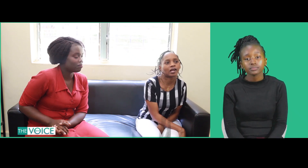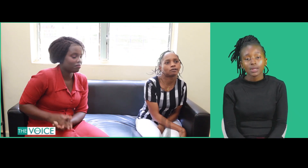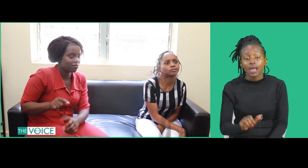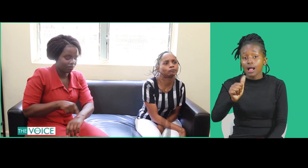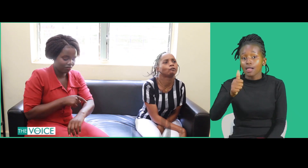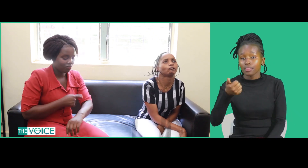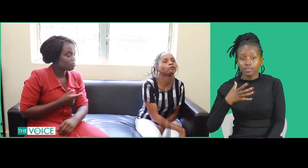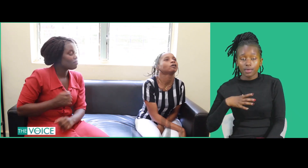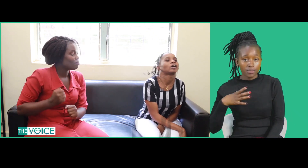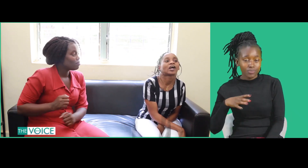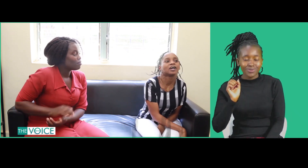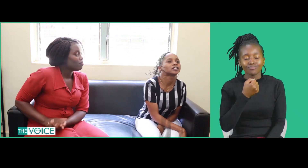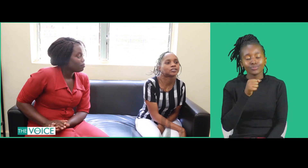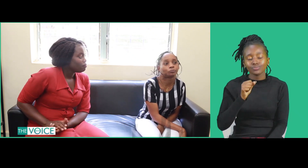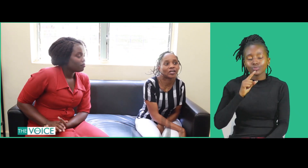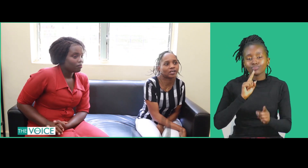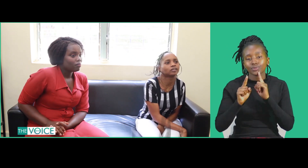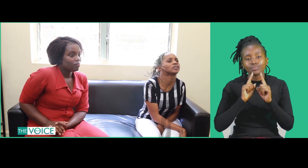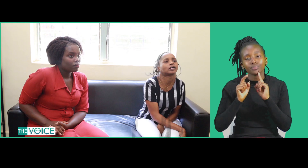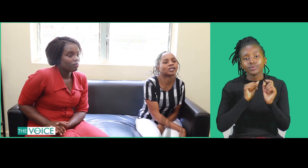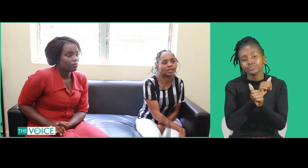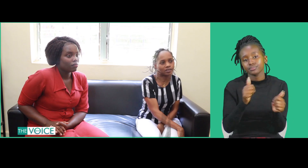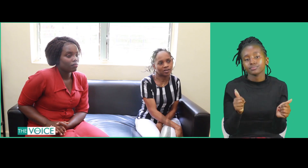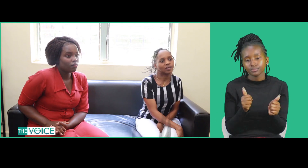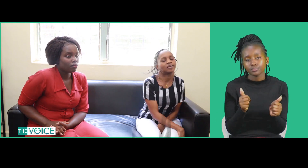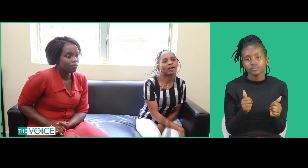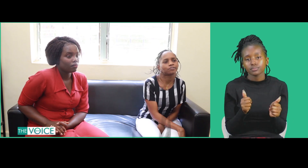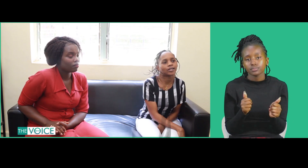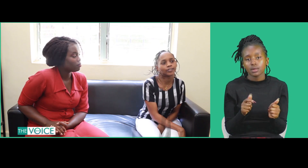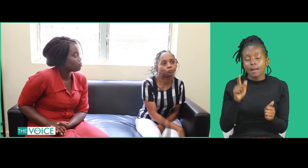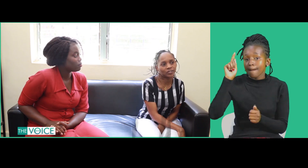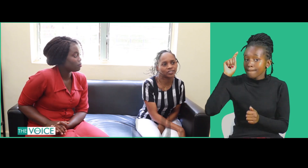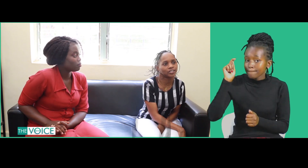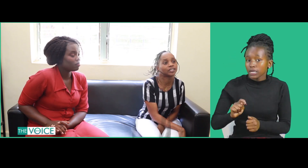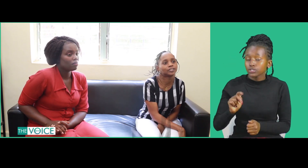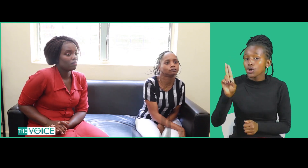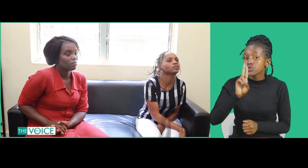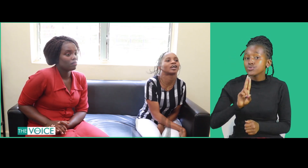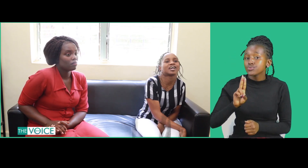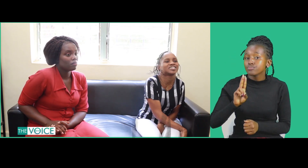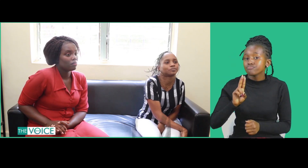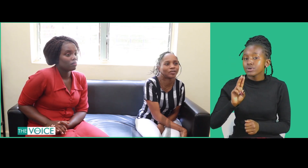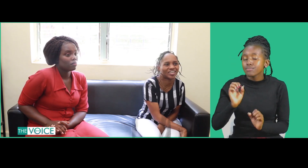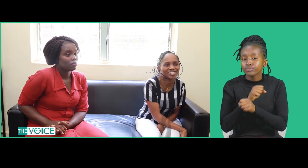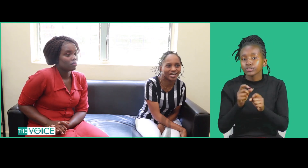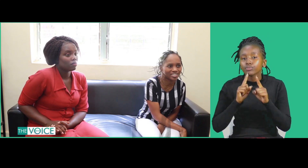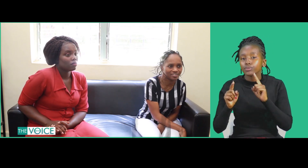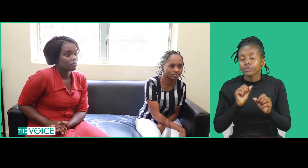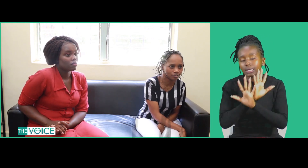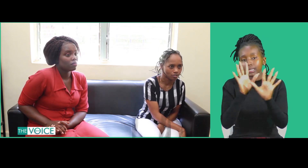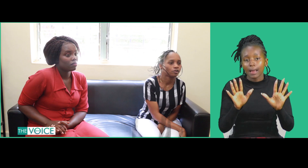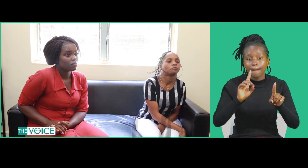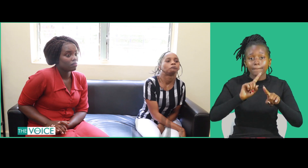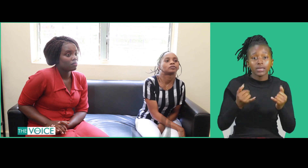and there are those who can't speak, they have the speech issue, they can't speak